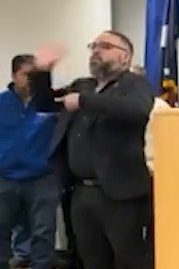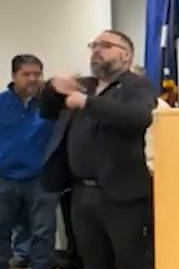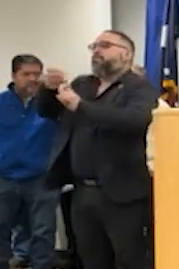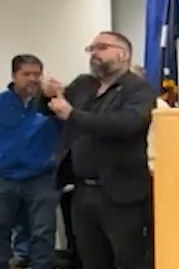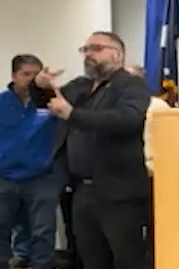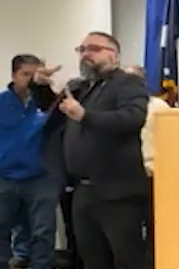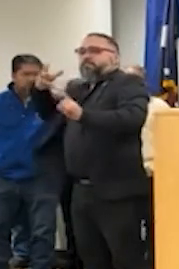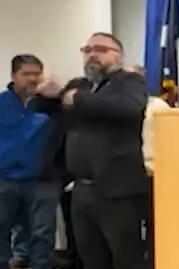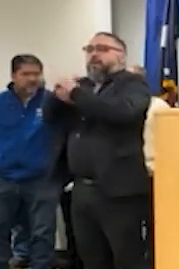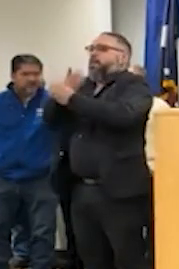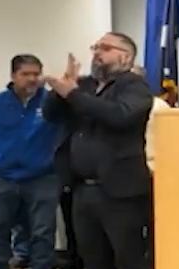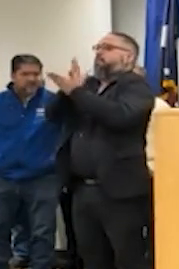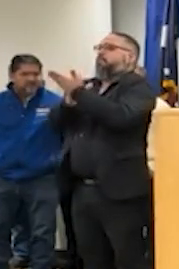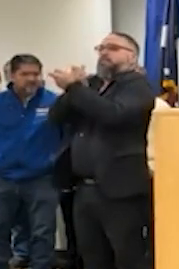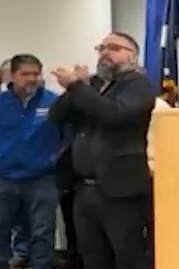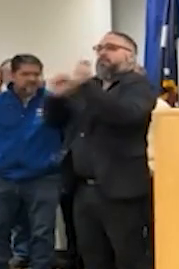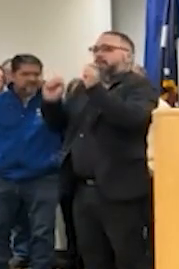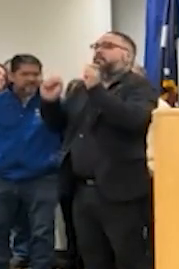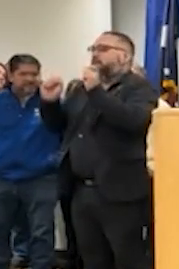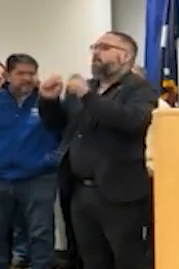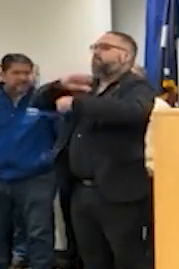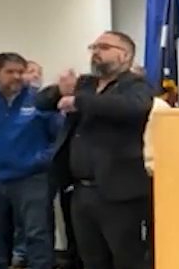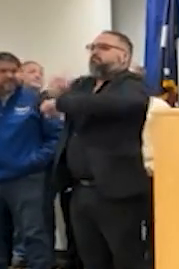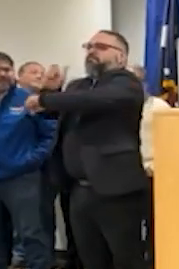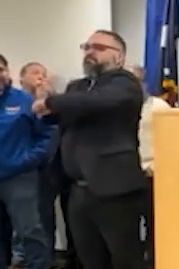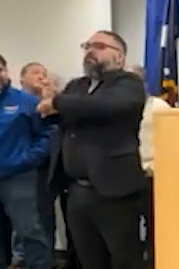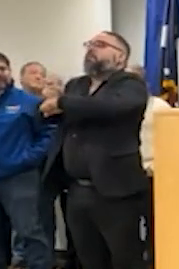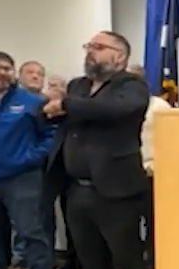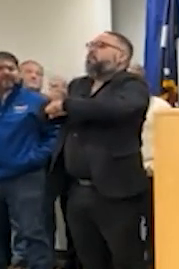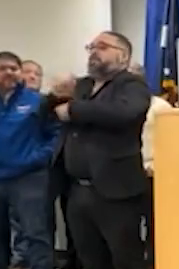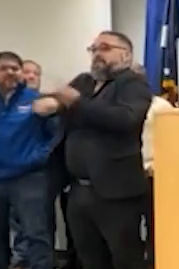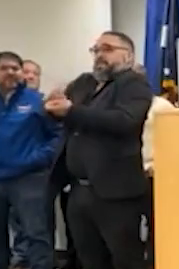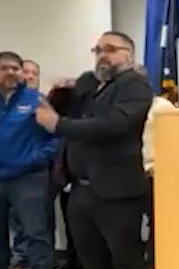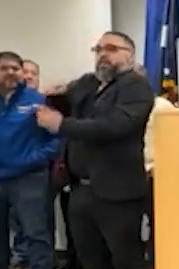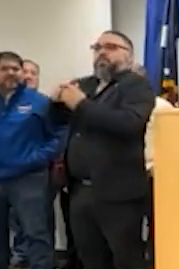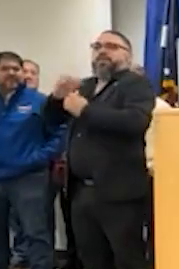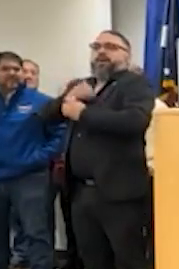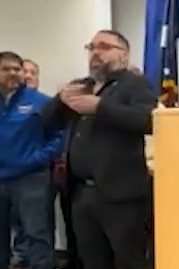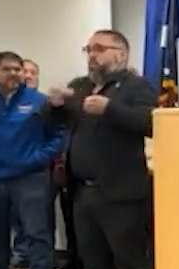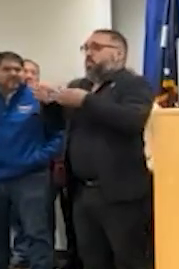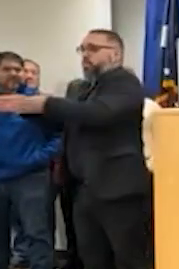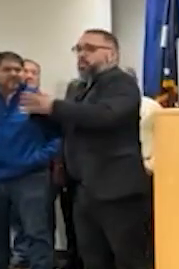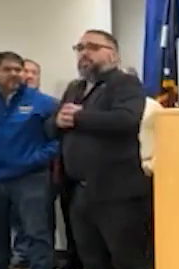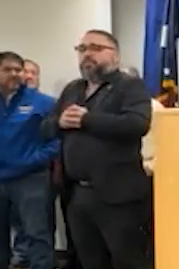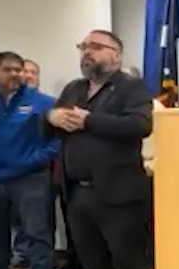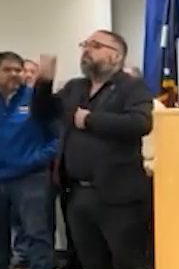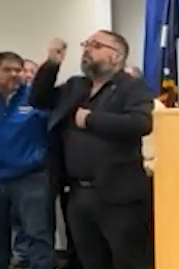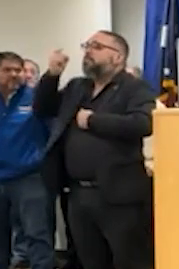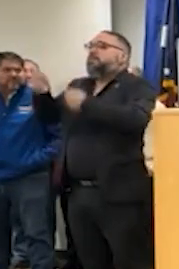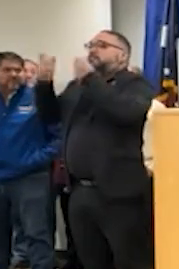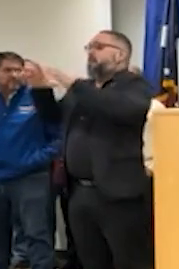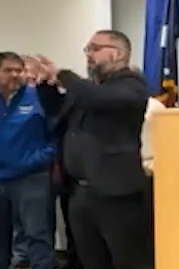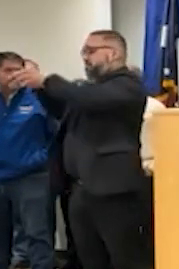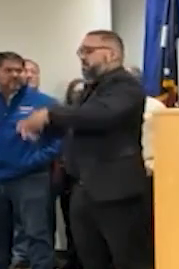the safety precautions that we've put in place already, especially when it comes to the state of our roads. A lot of collaboration, a lot of